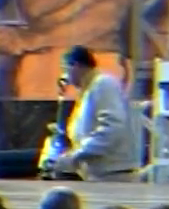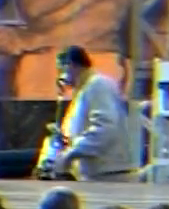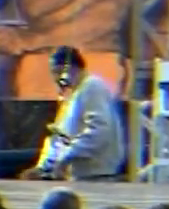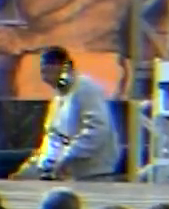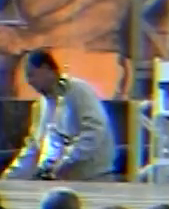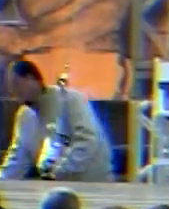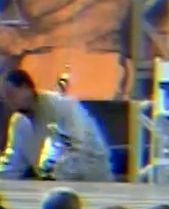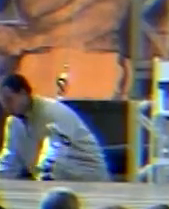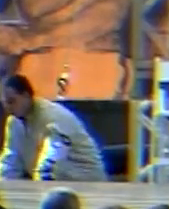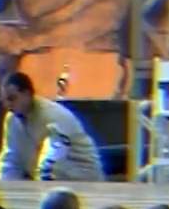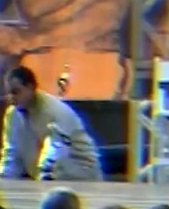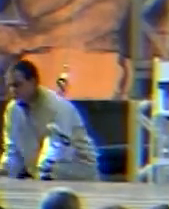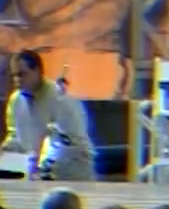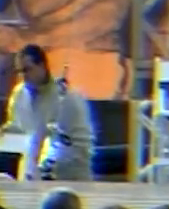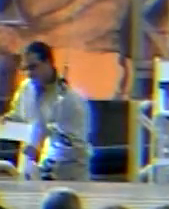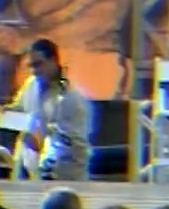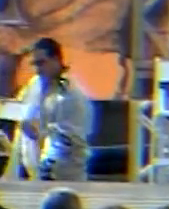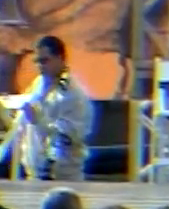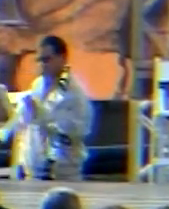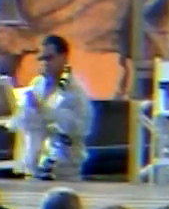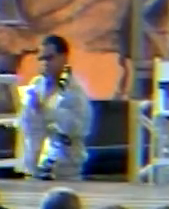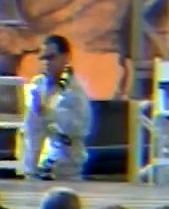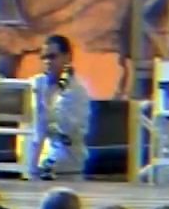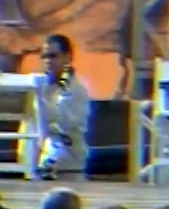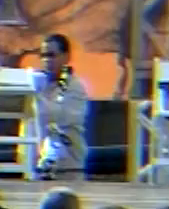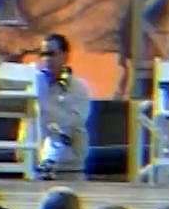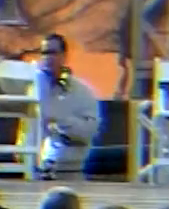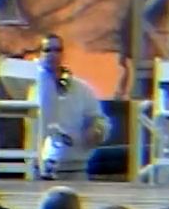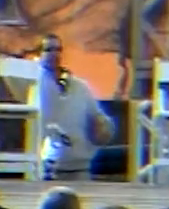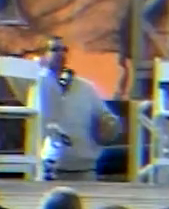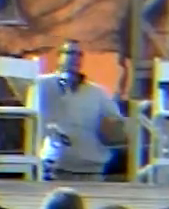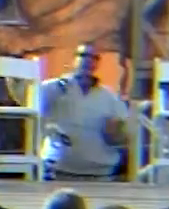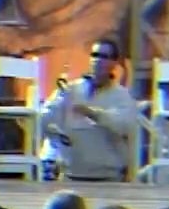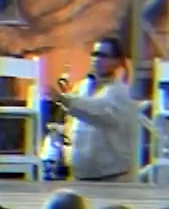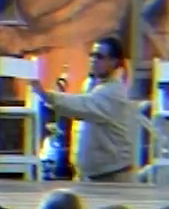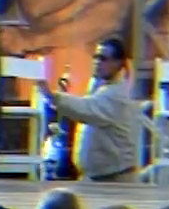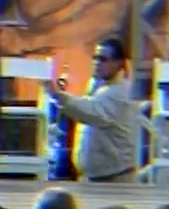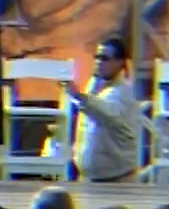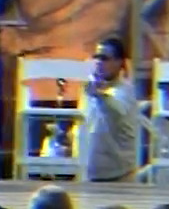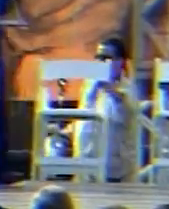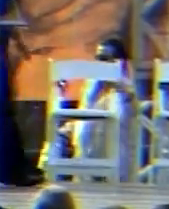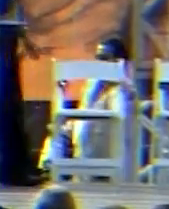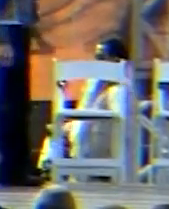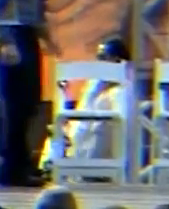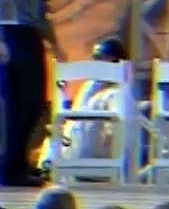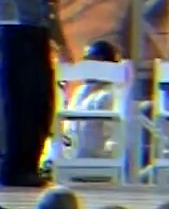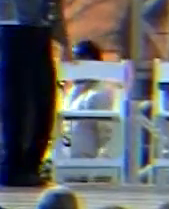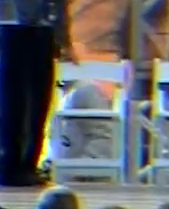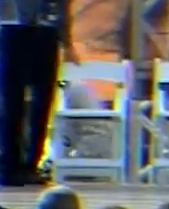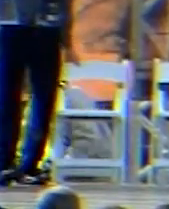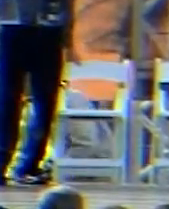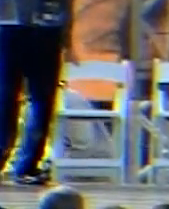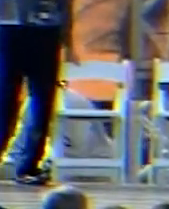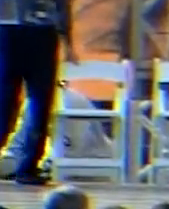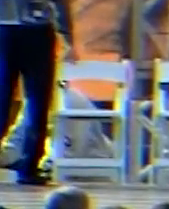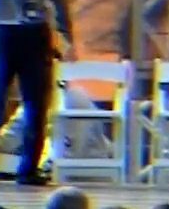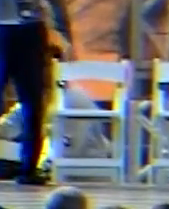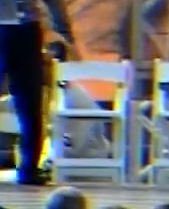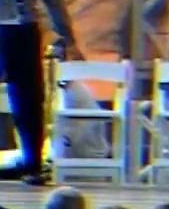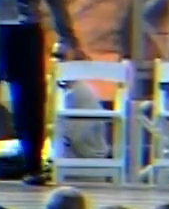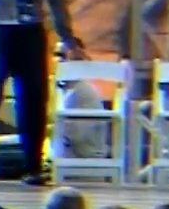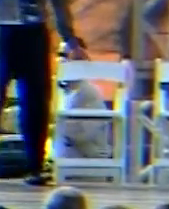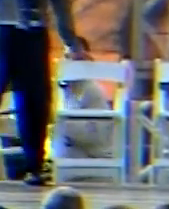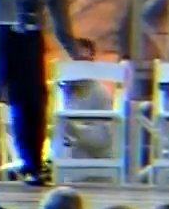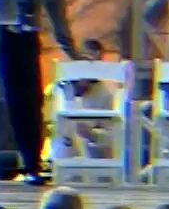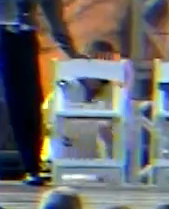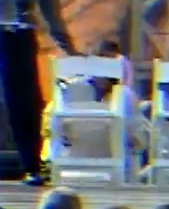Muhammad Ali Center wouldn't have happened without a lot of help, particularly from the Commonwealth of Kentucky. I think that the governor may be spending